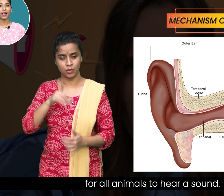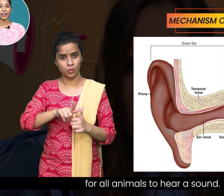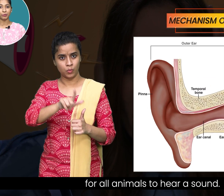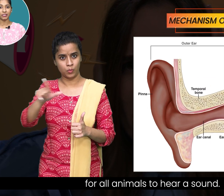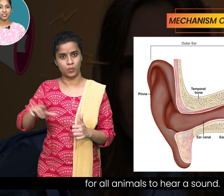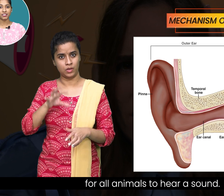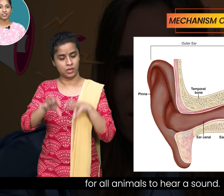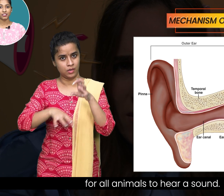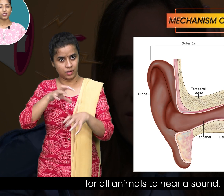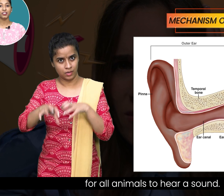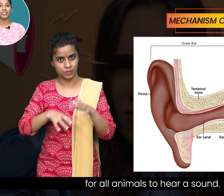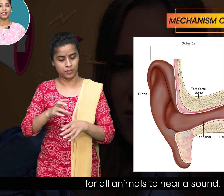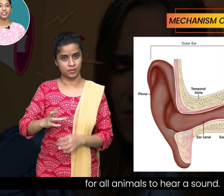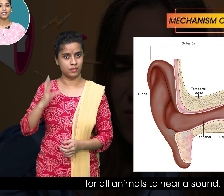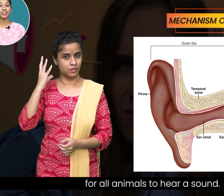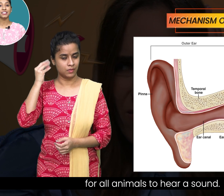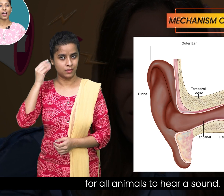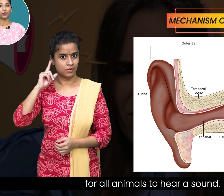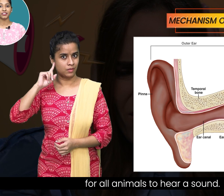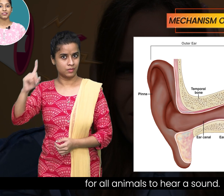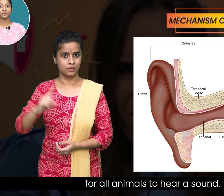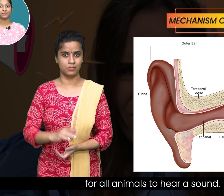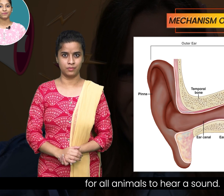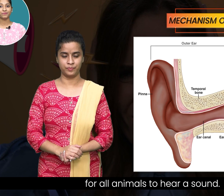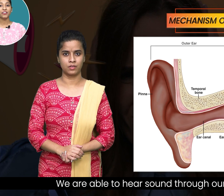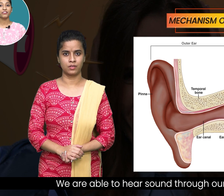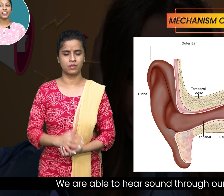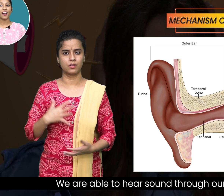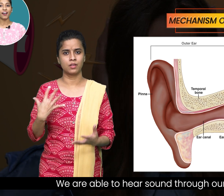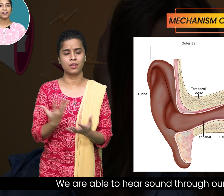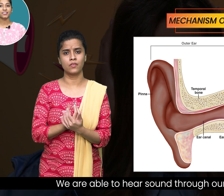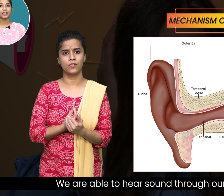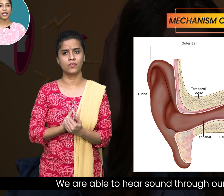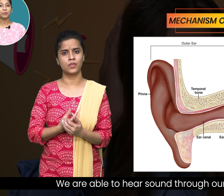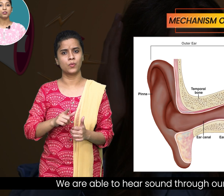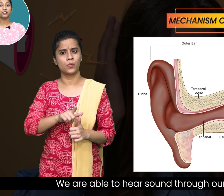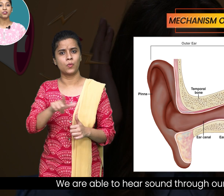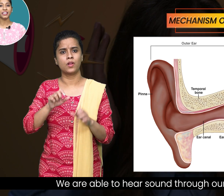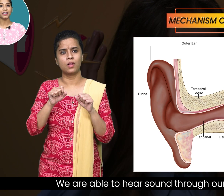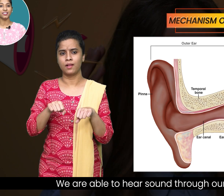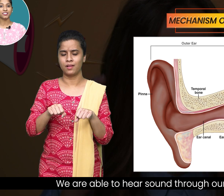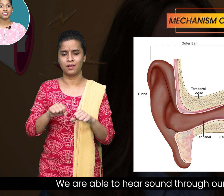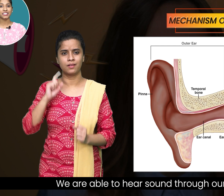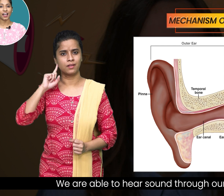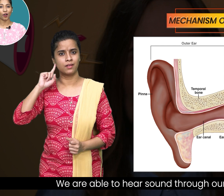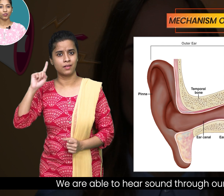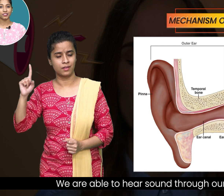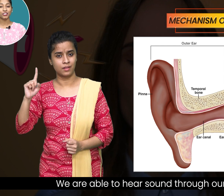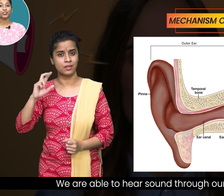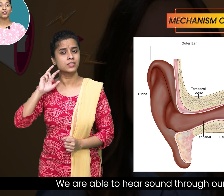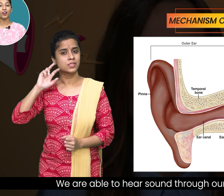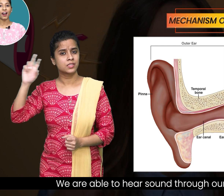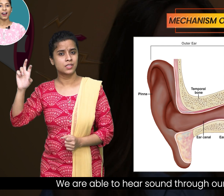all animals to hear a sound. We are able to hear